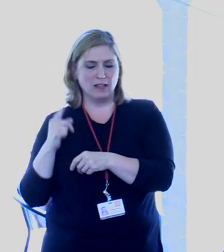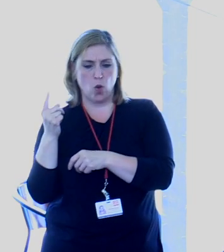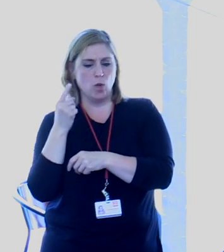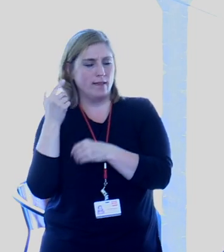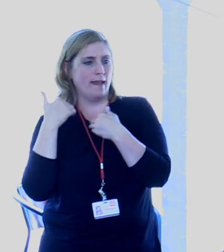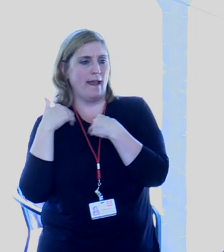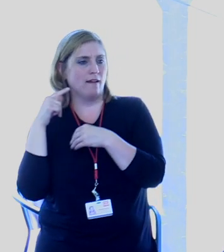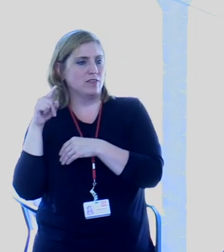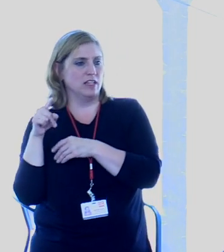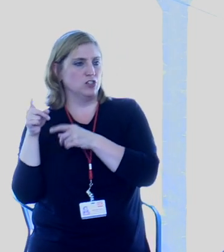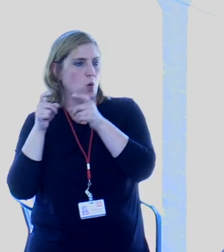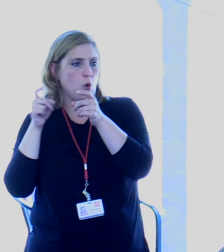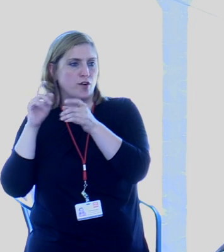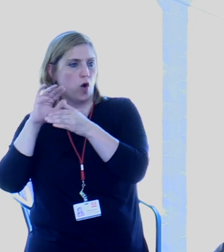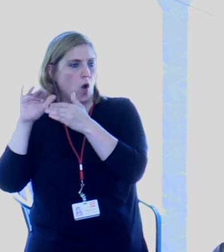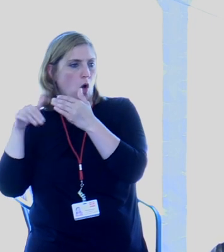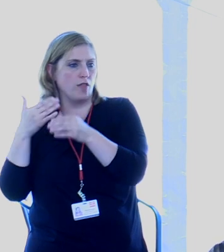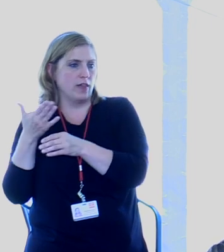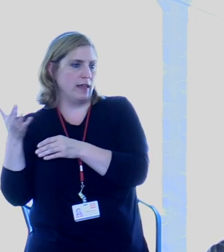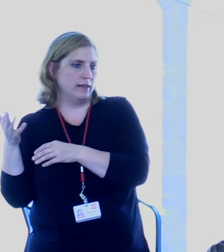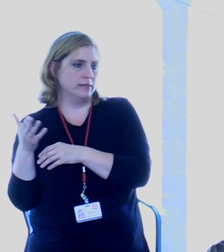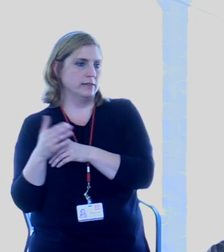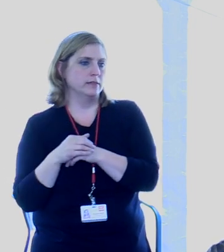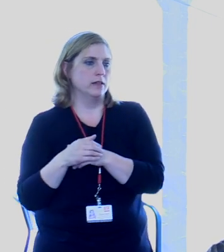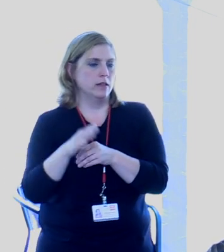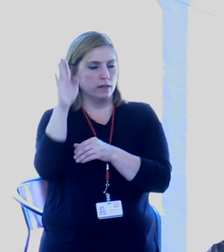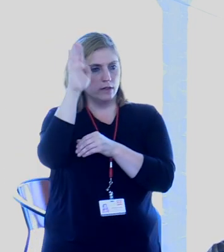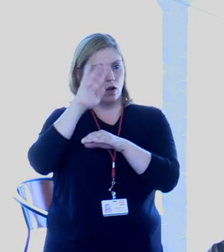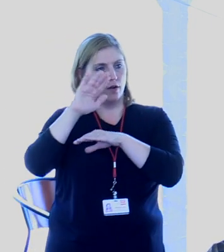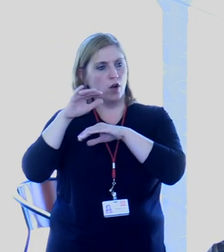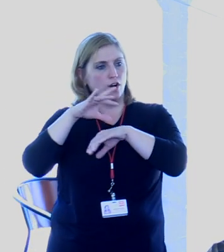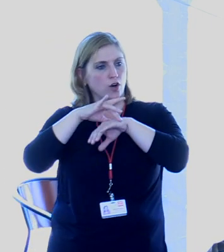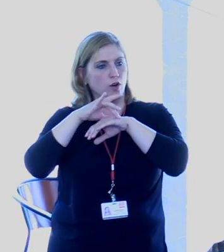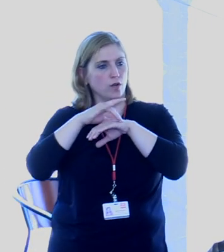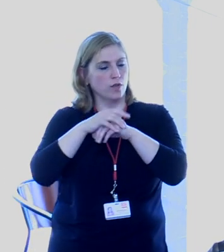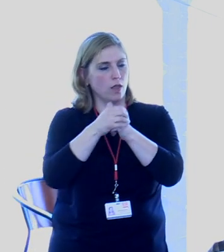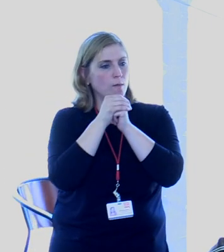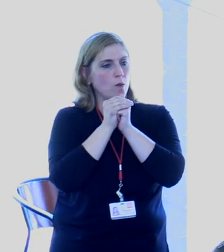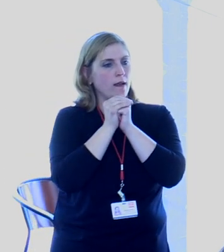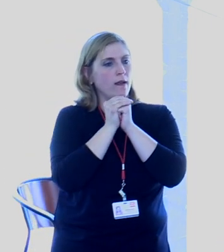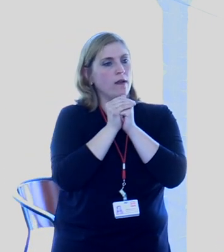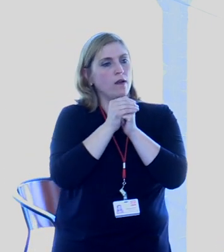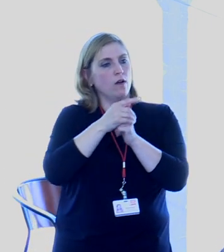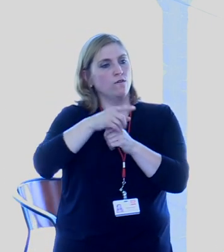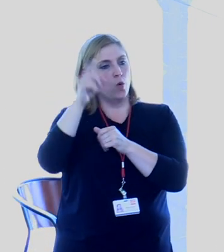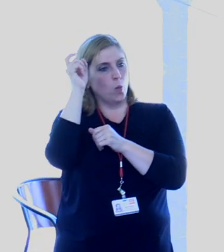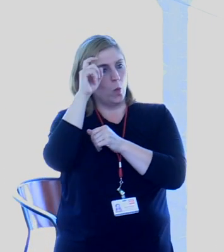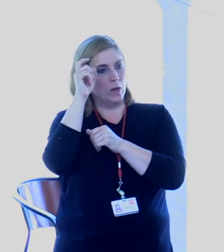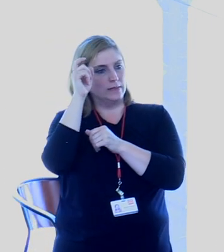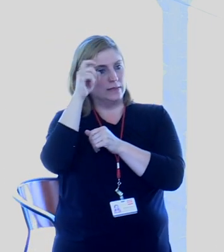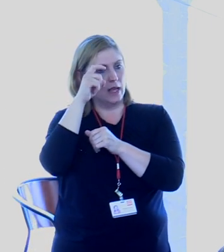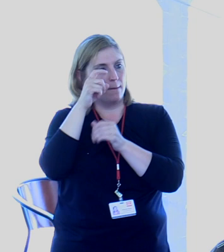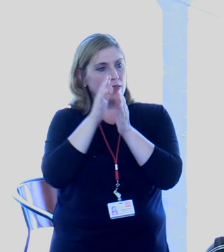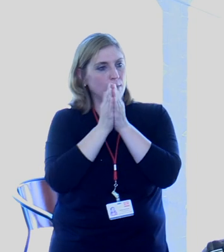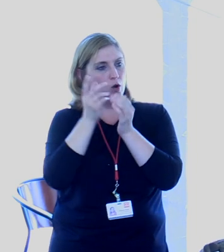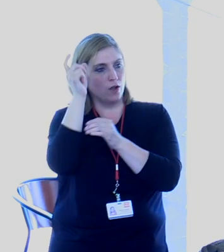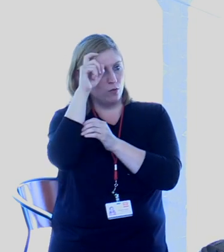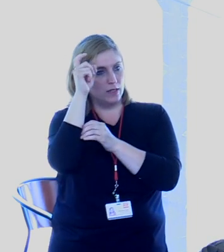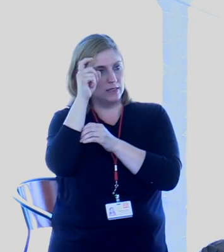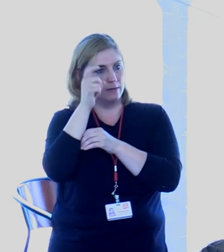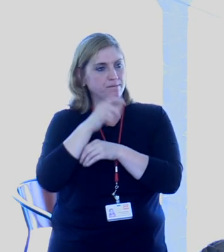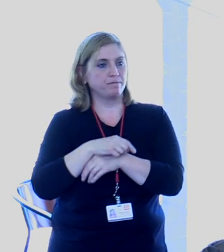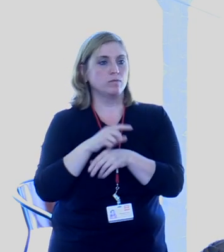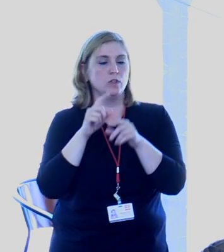dignity to order all things like God on earth. And the prayer for wisdom, in fact, in the Book of Wisdom, is ordered